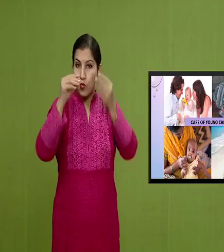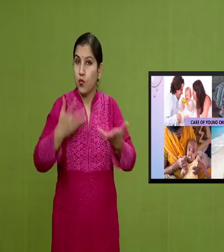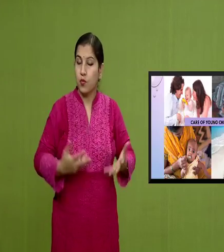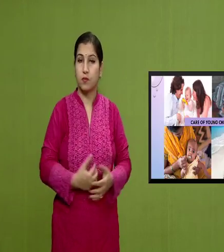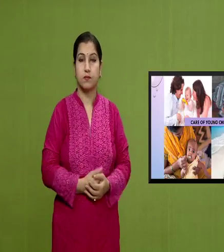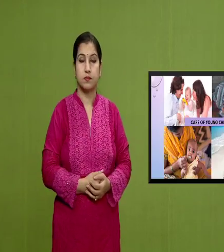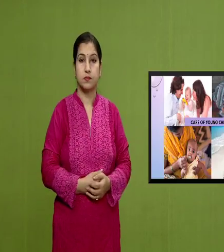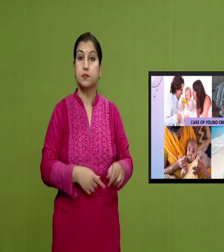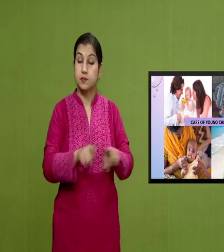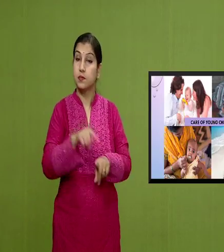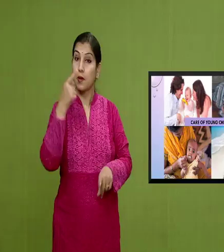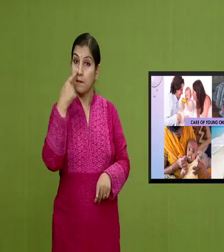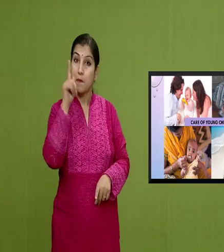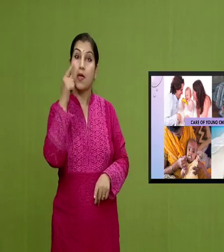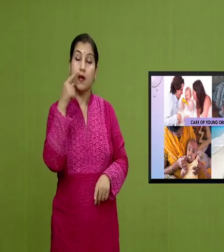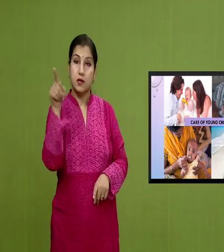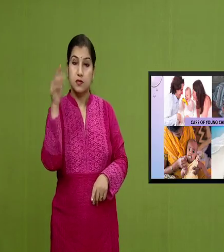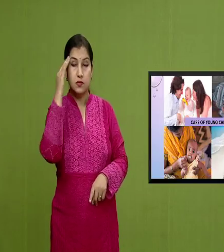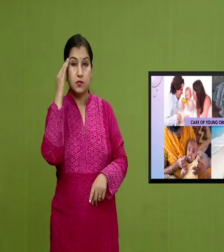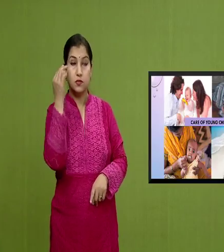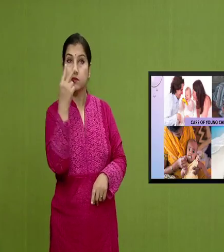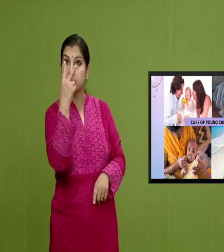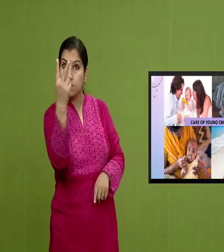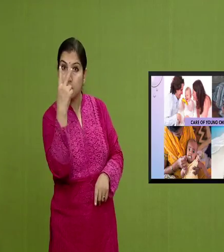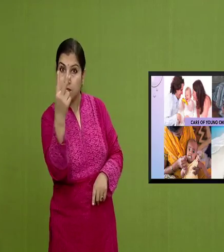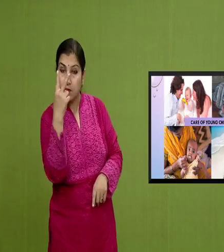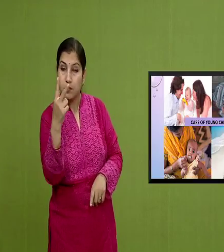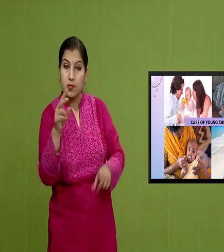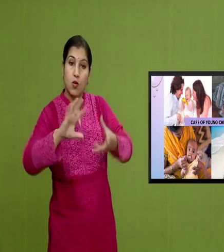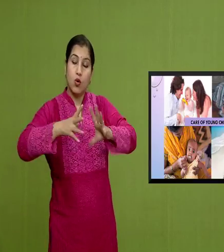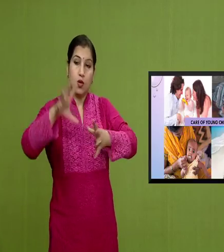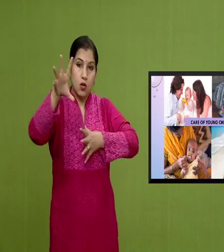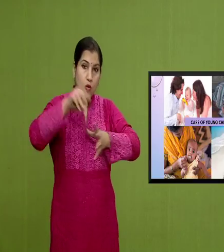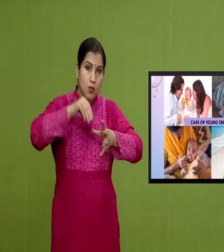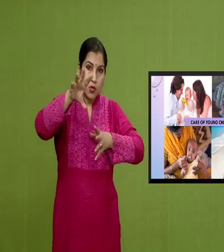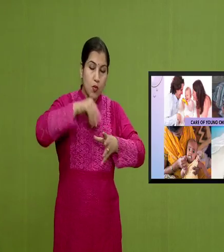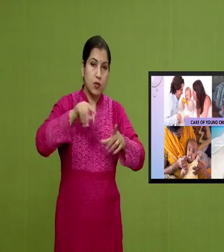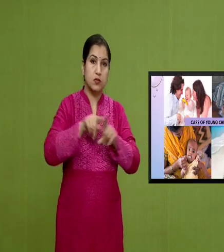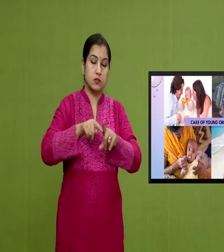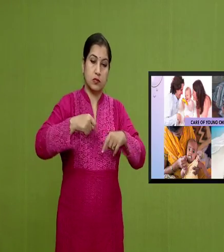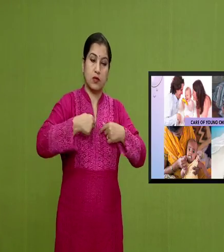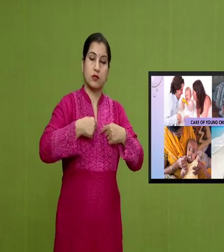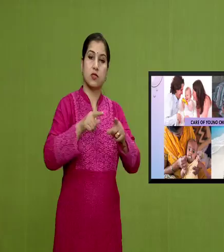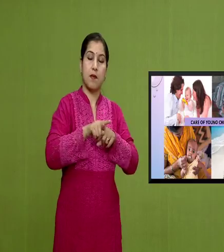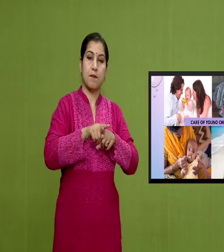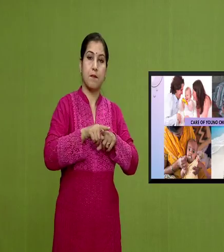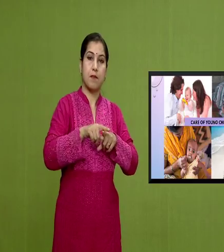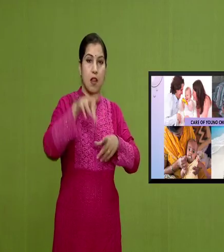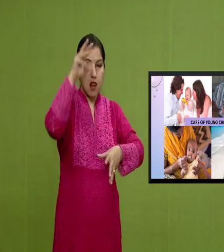Parents become role models in order to inculcate good habits